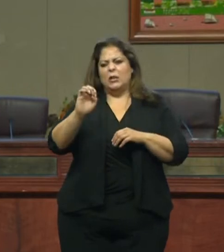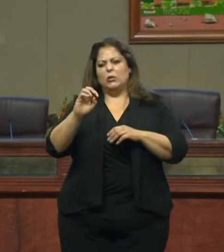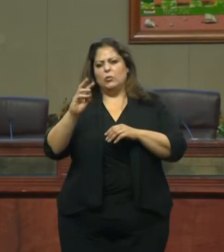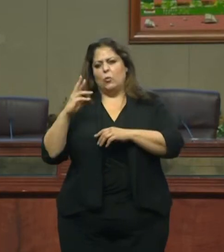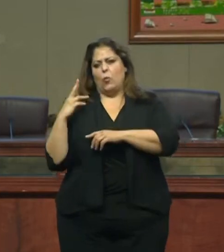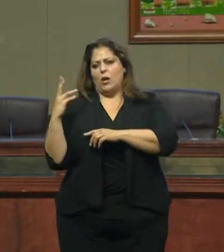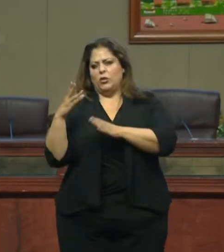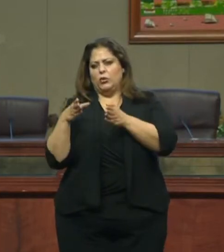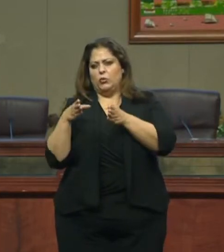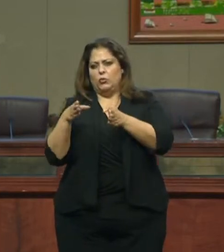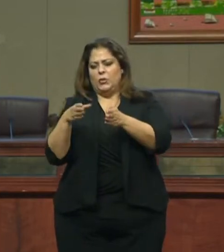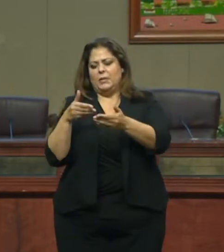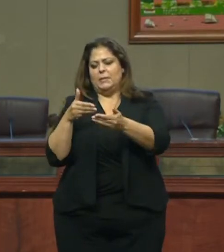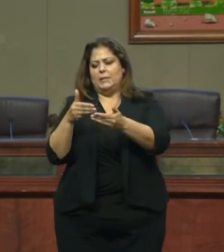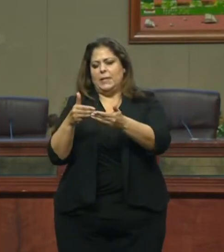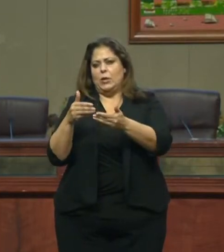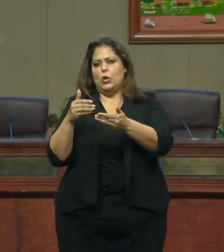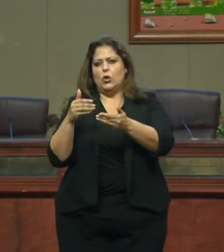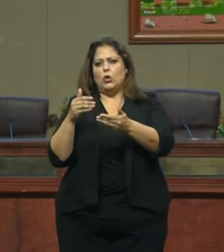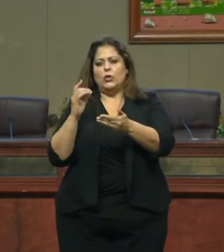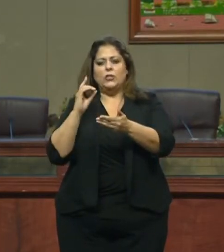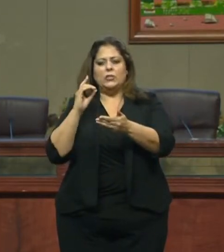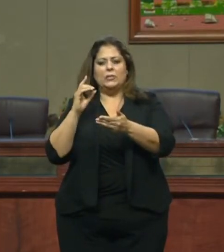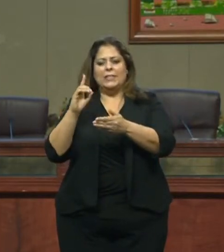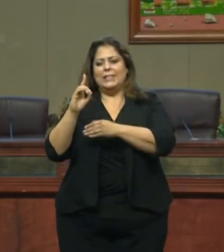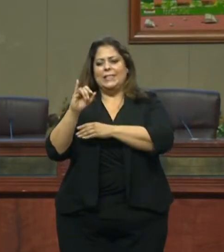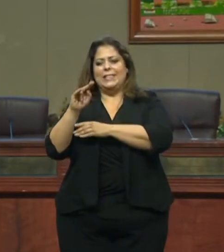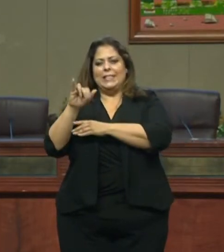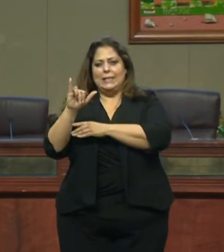Street, right near the Disney bandshell.